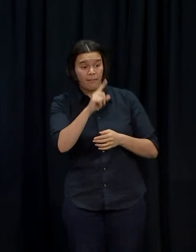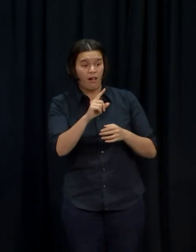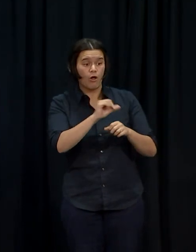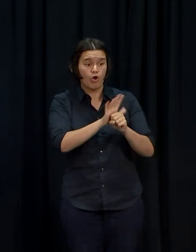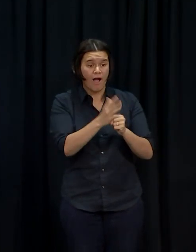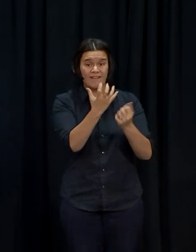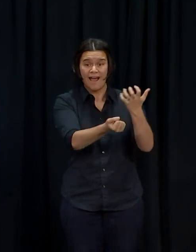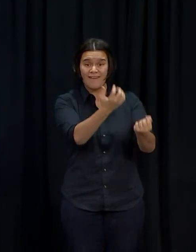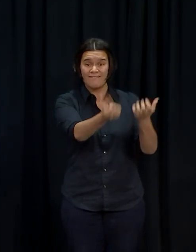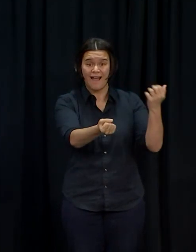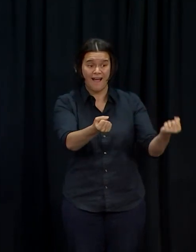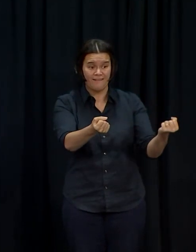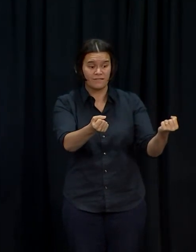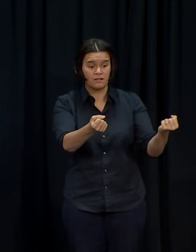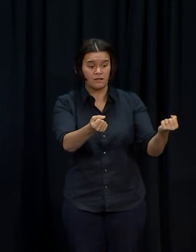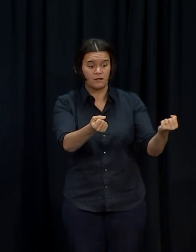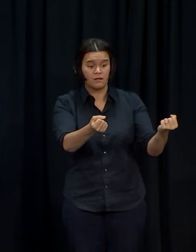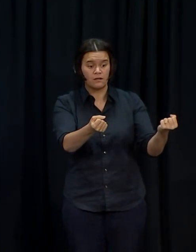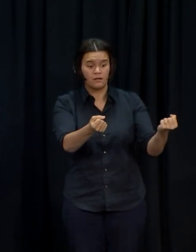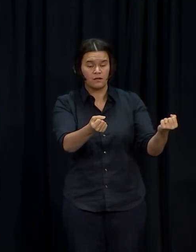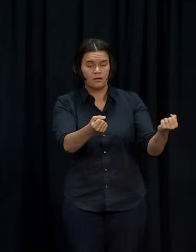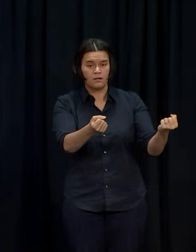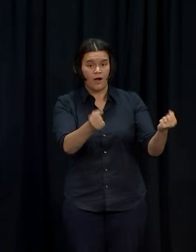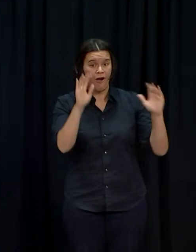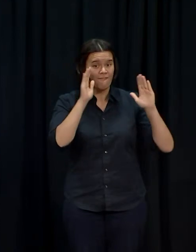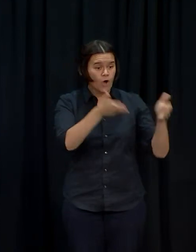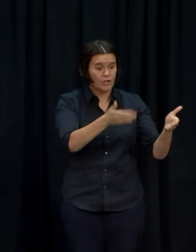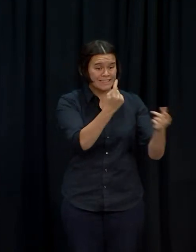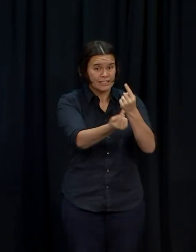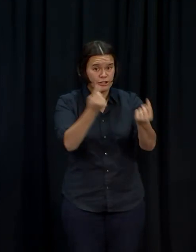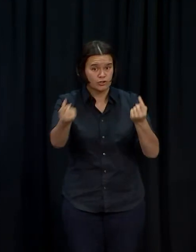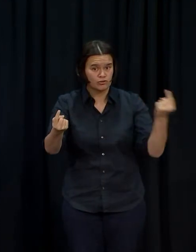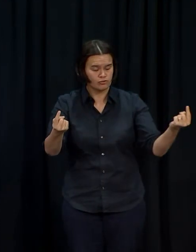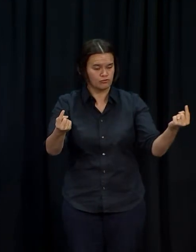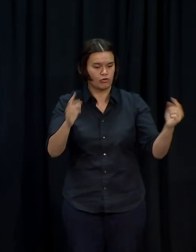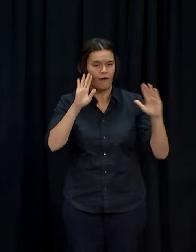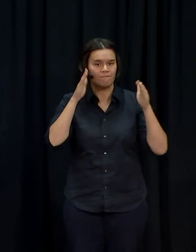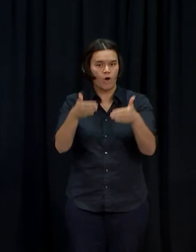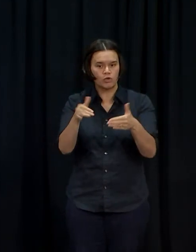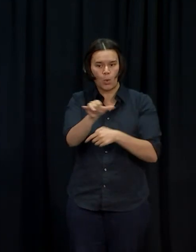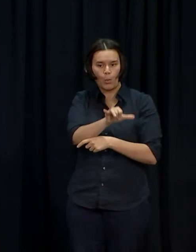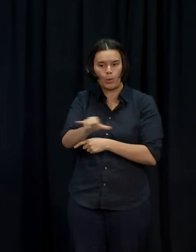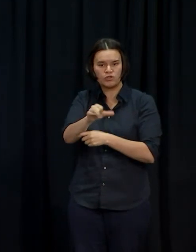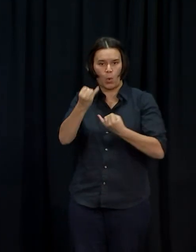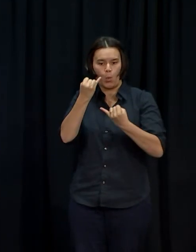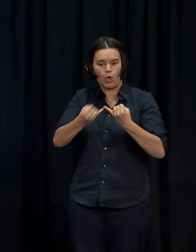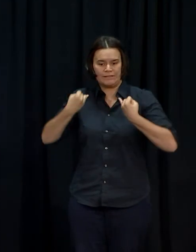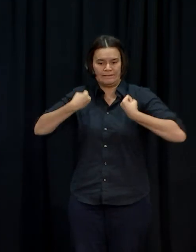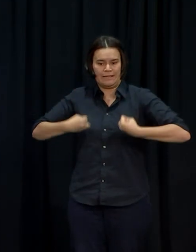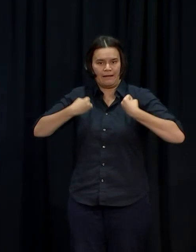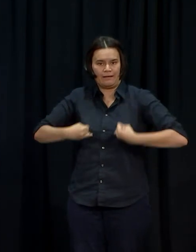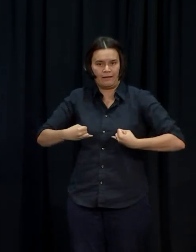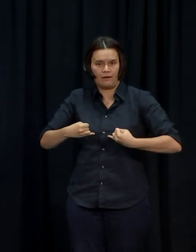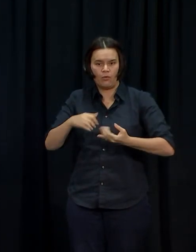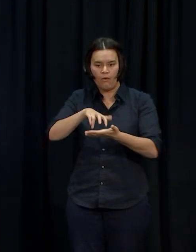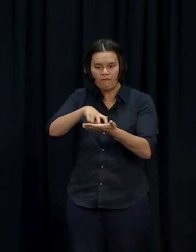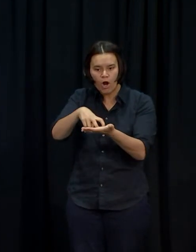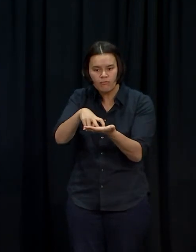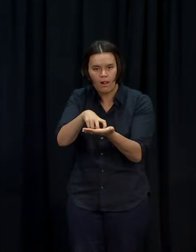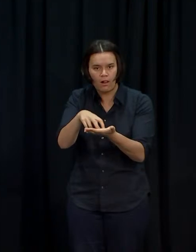to being more targeted to those most at risk and those needed to keep the country going. At this stage, most people who are